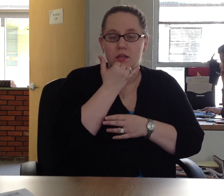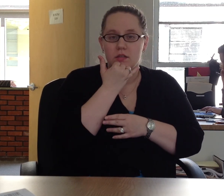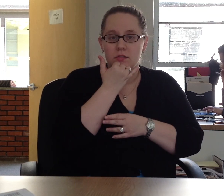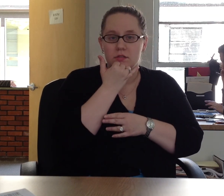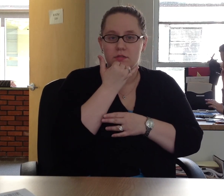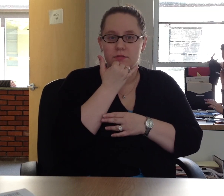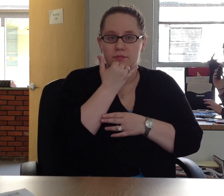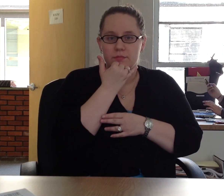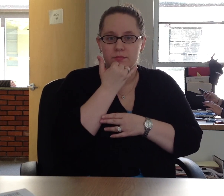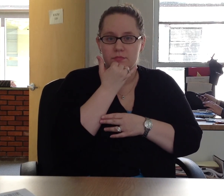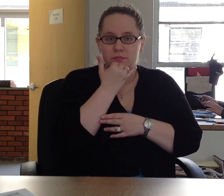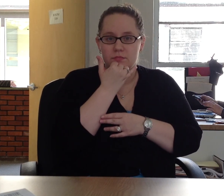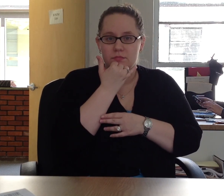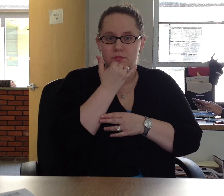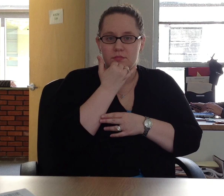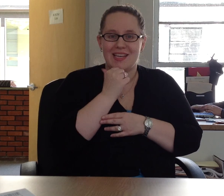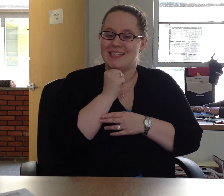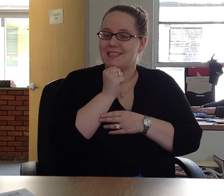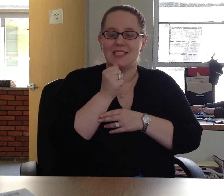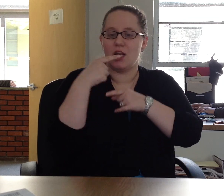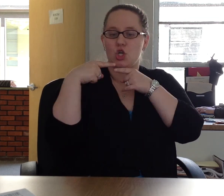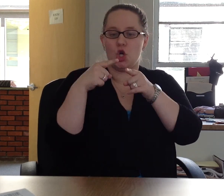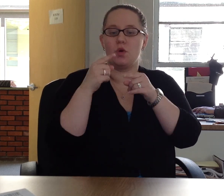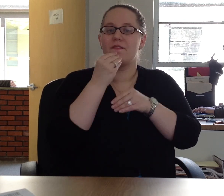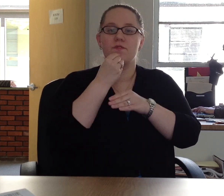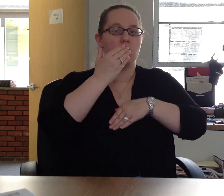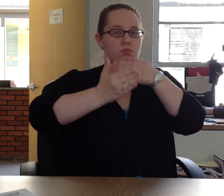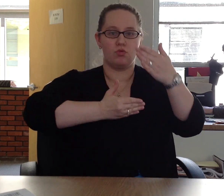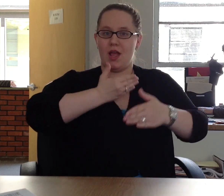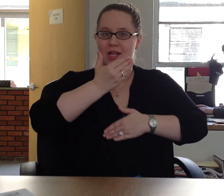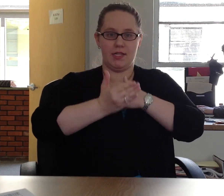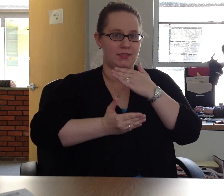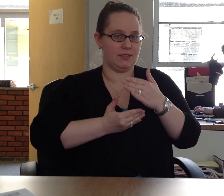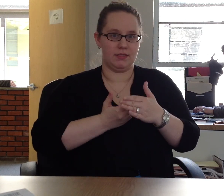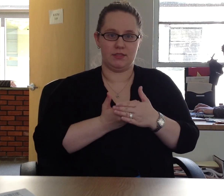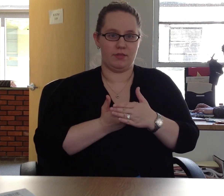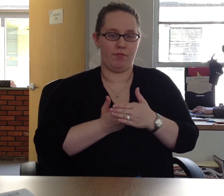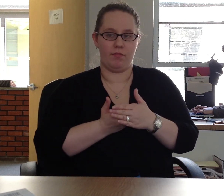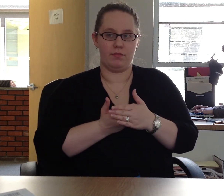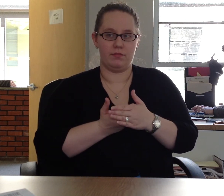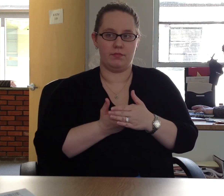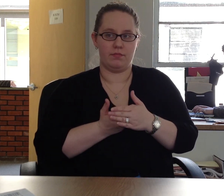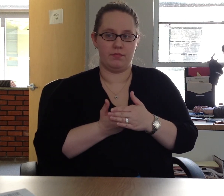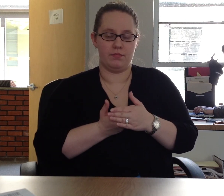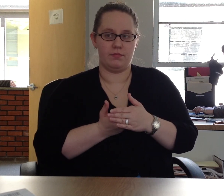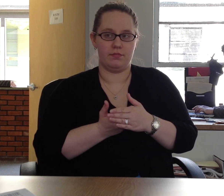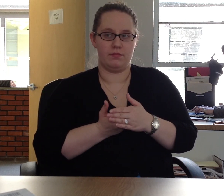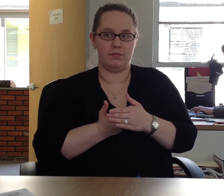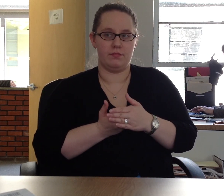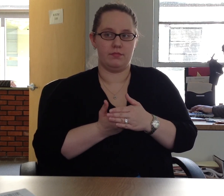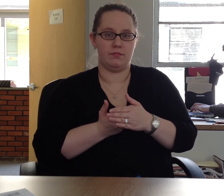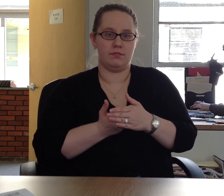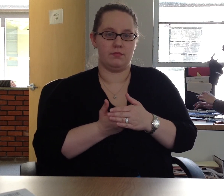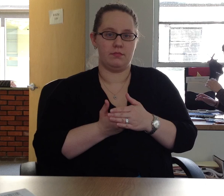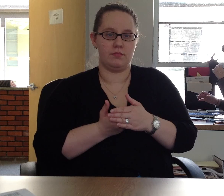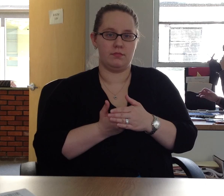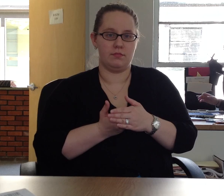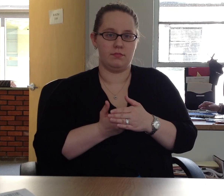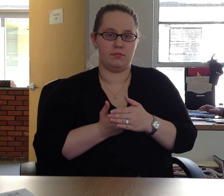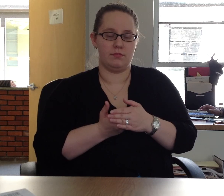than by food processing, cause food spoilage and decomposition of starch and